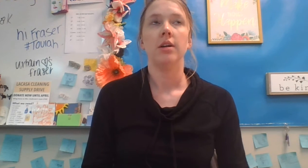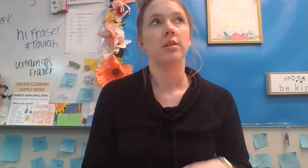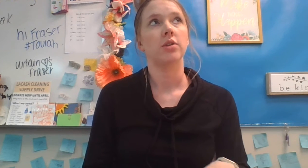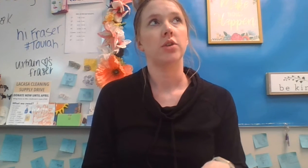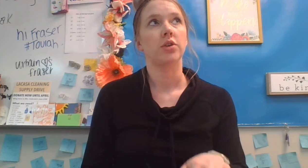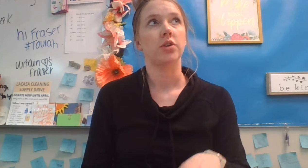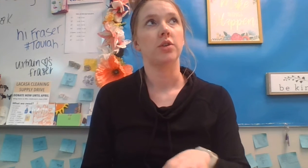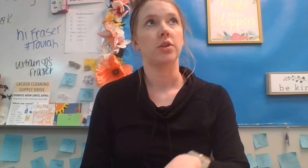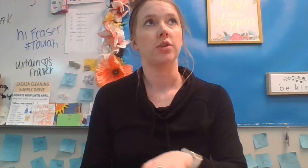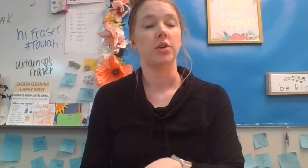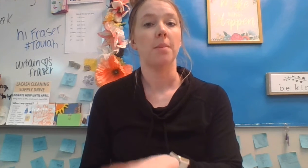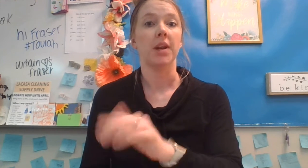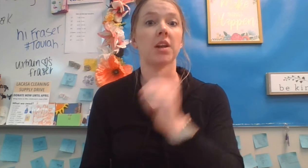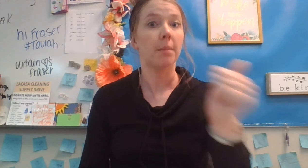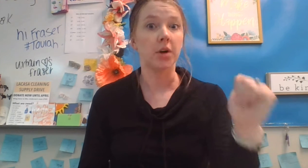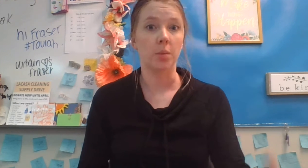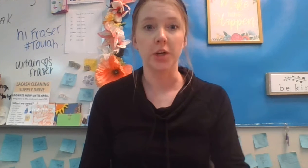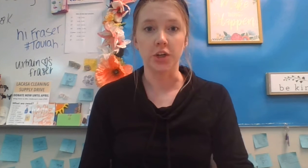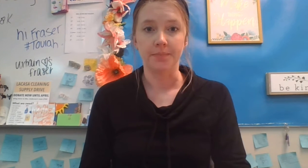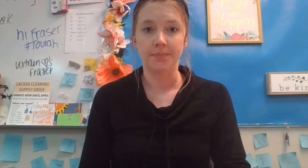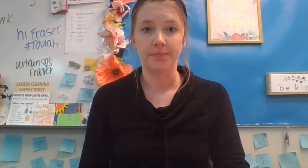Number money, number incorporation.